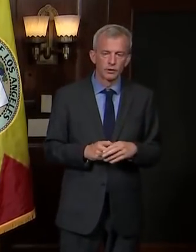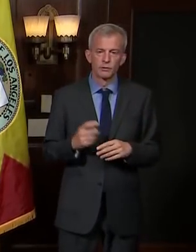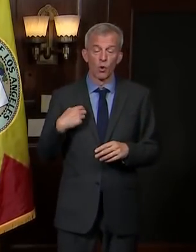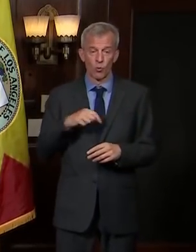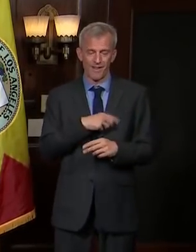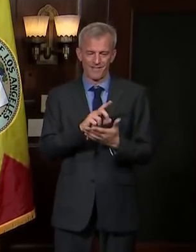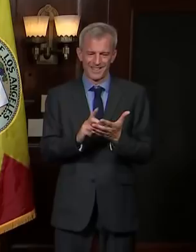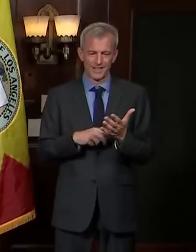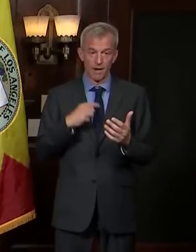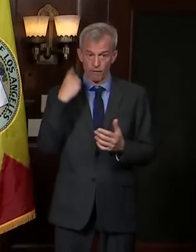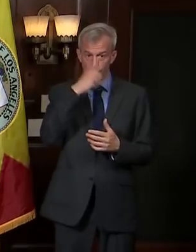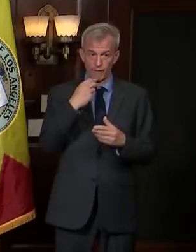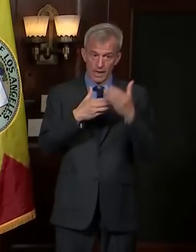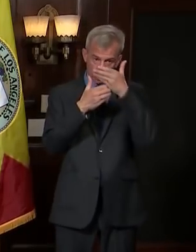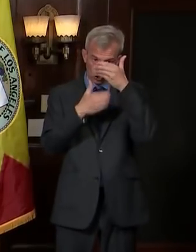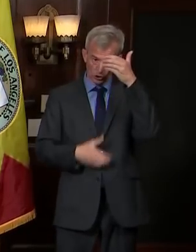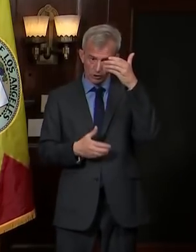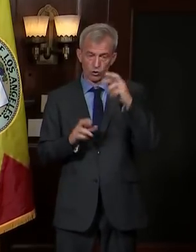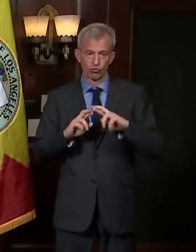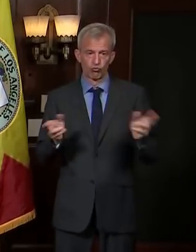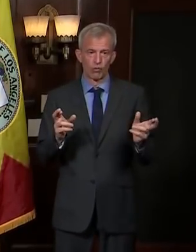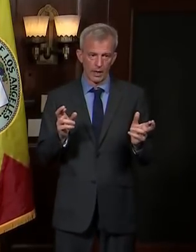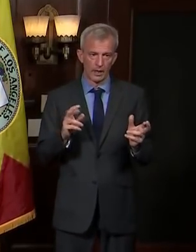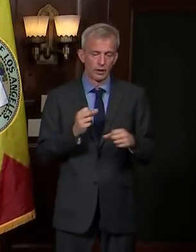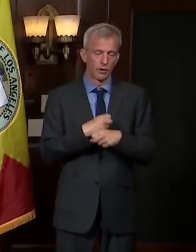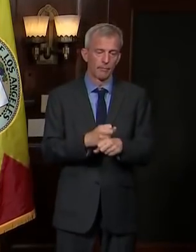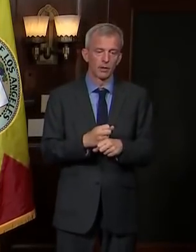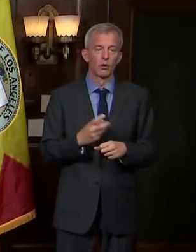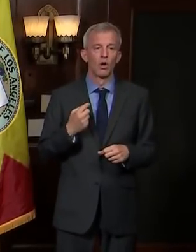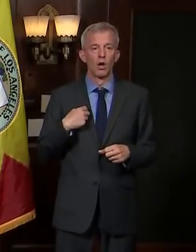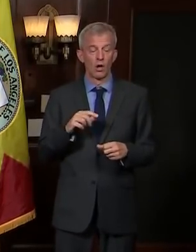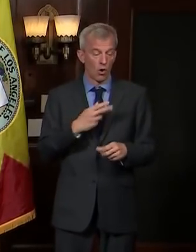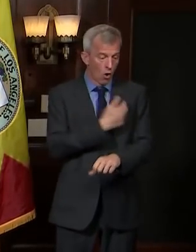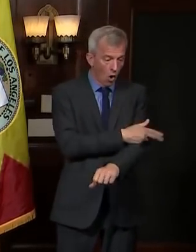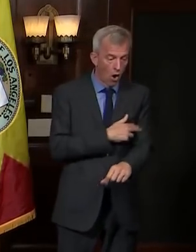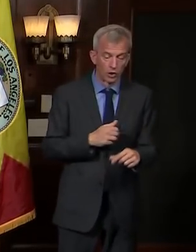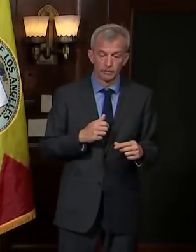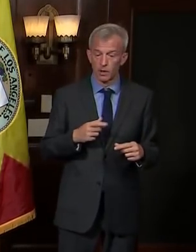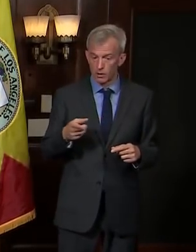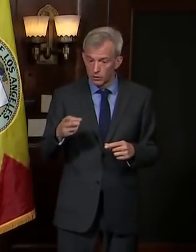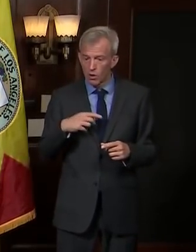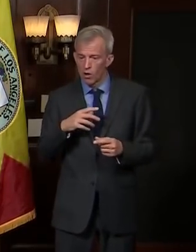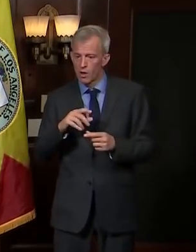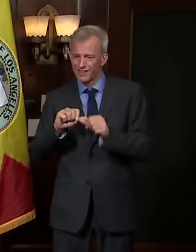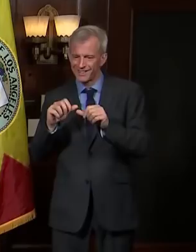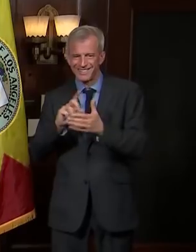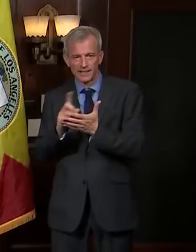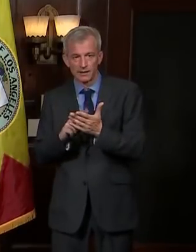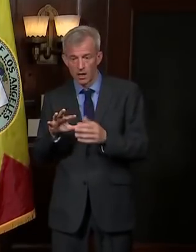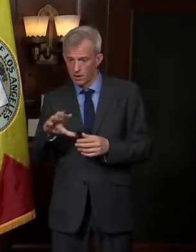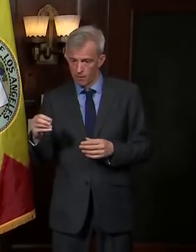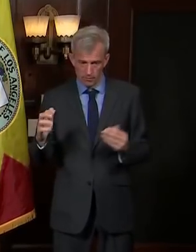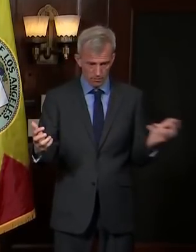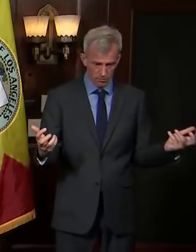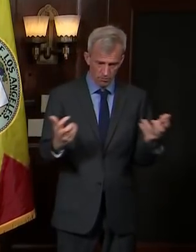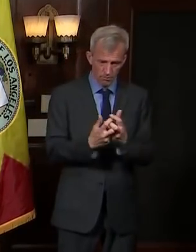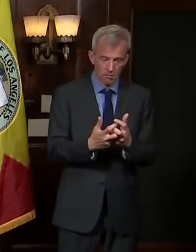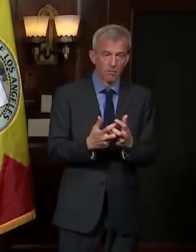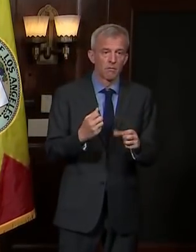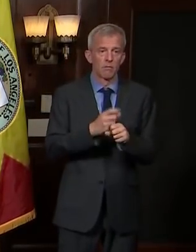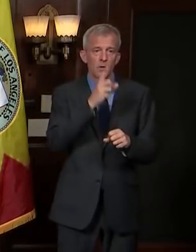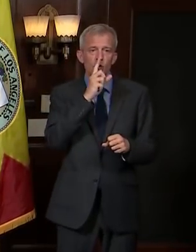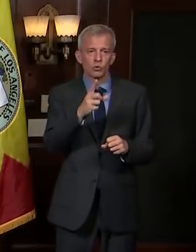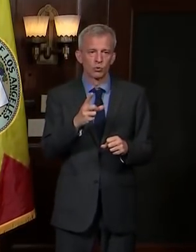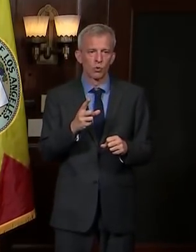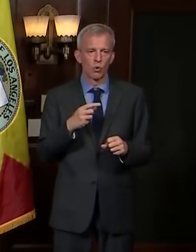print. We'll begin matching up hospitals in need with architecture and design firms and other companies with this printing capacity so that we can make